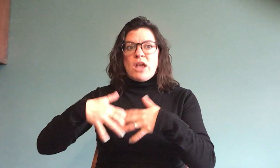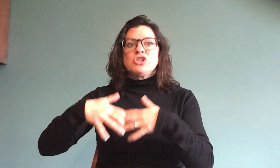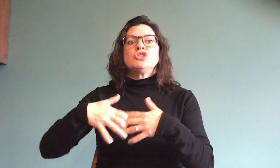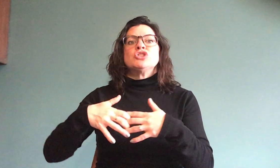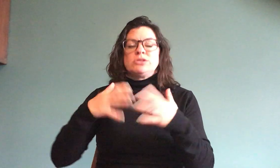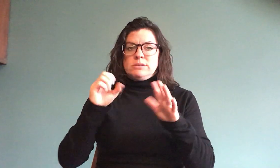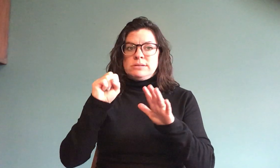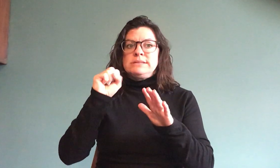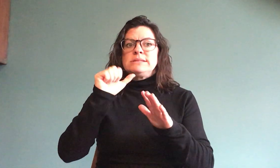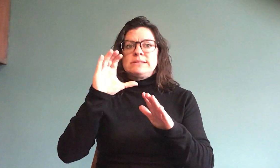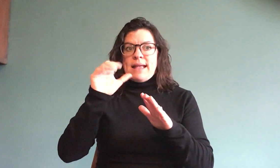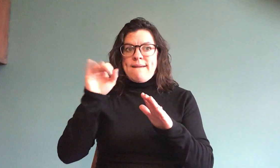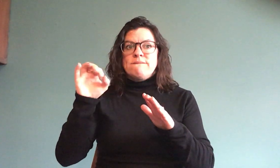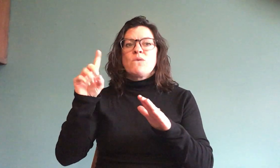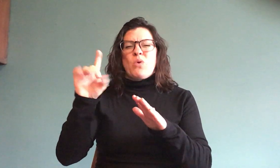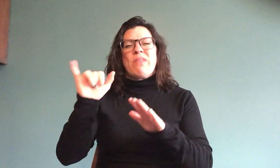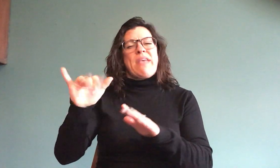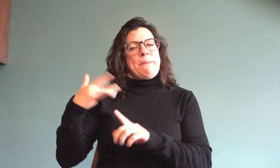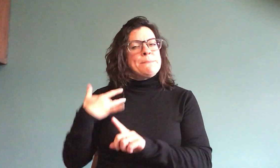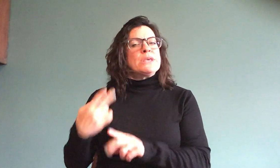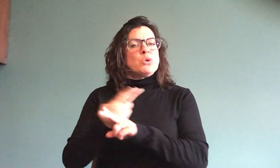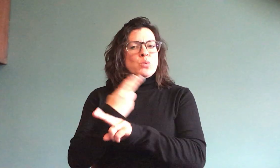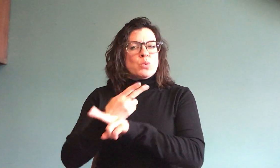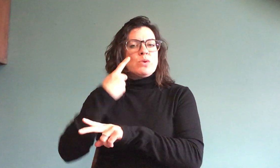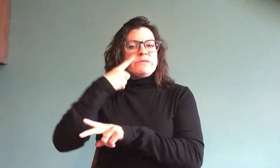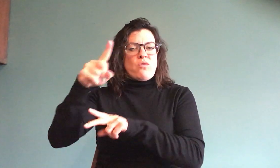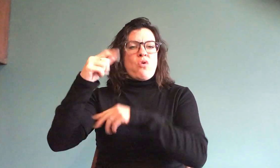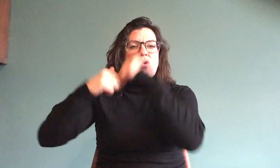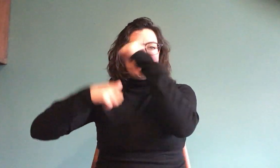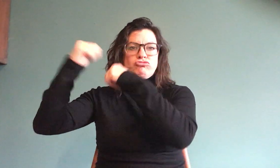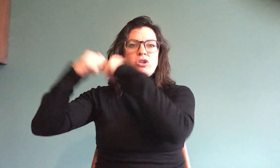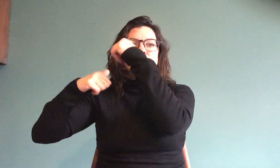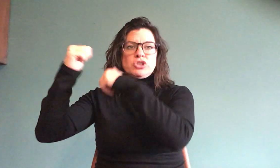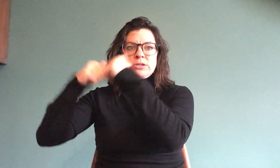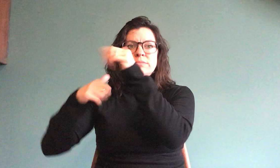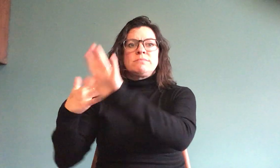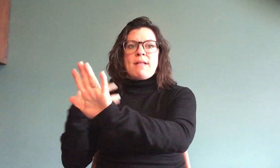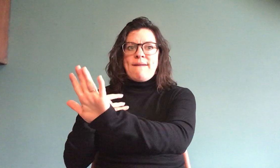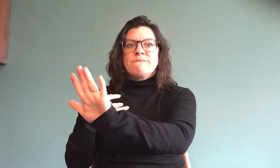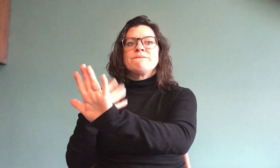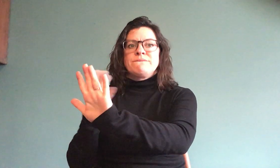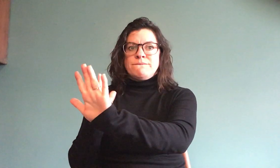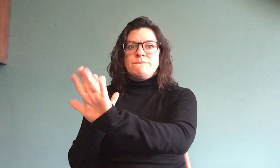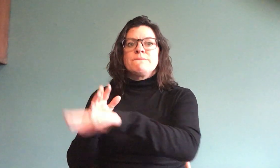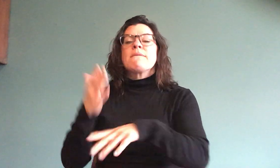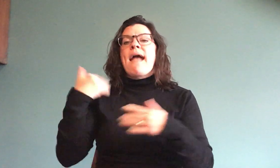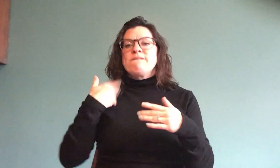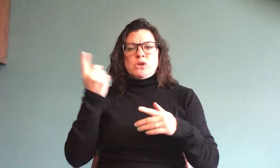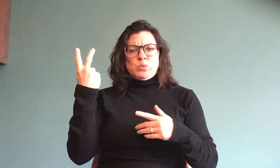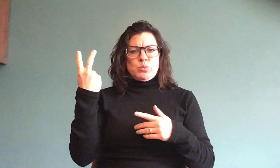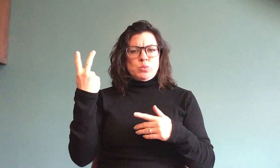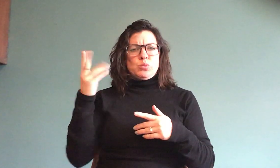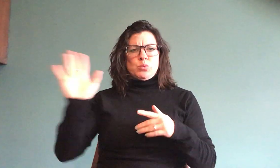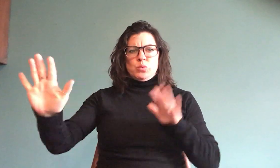type scaffold across the street. We have a couple of them. It's nothing more than one piece. You put it